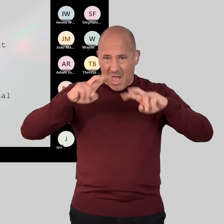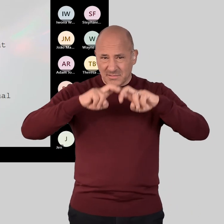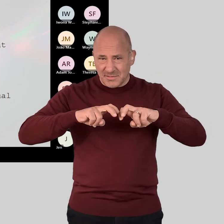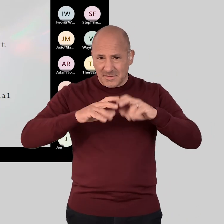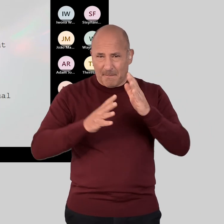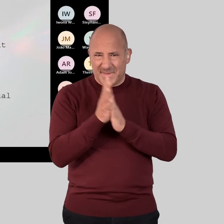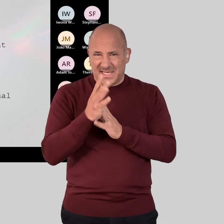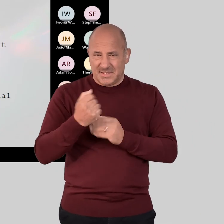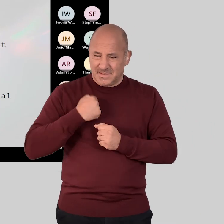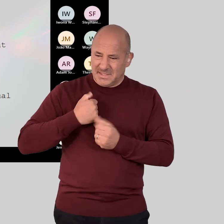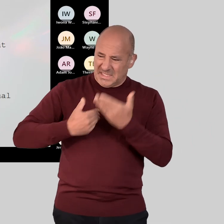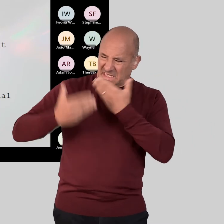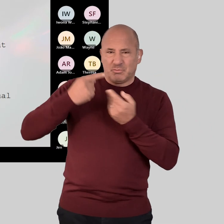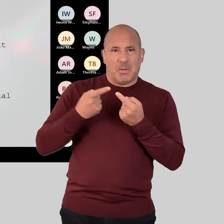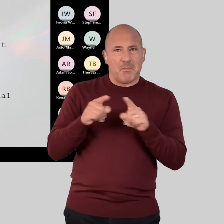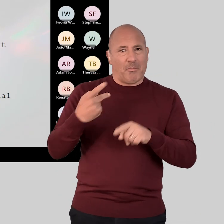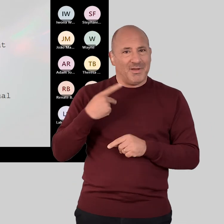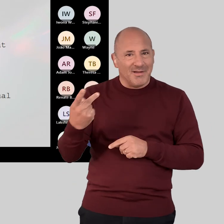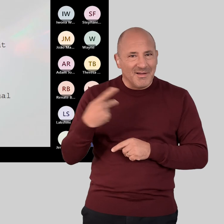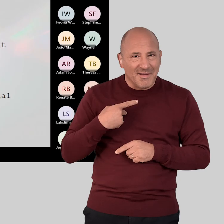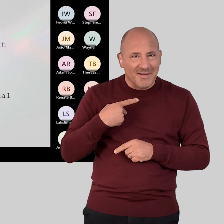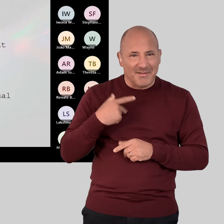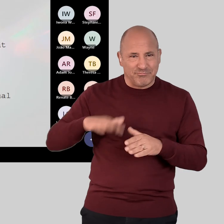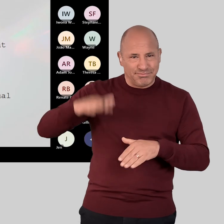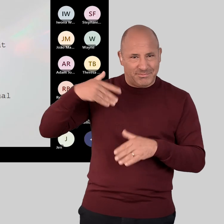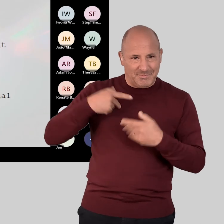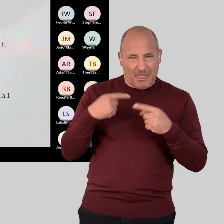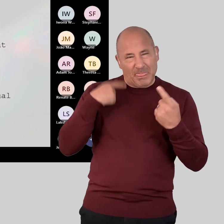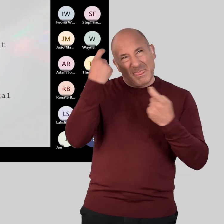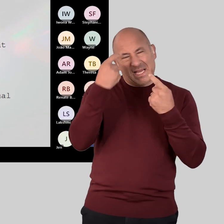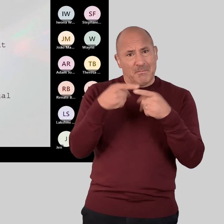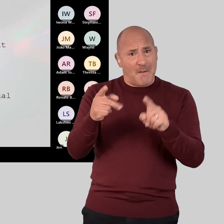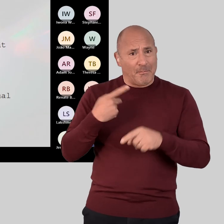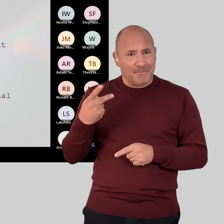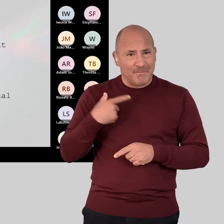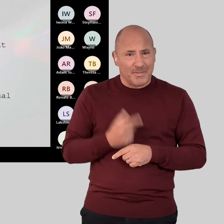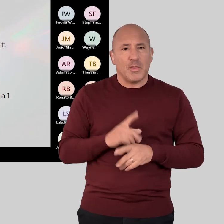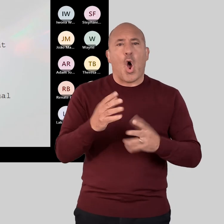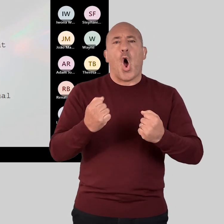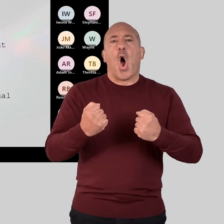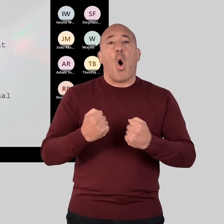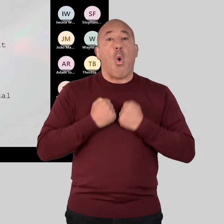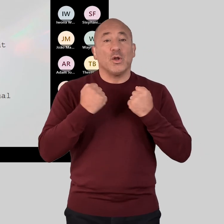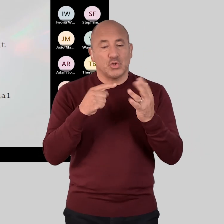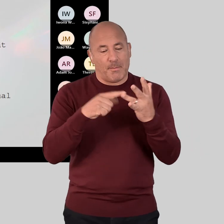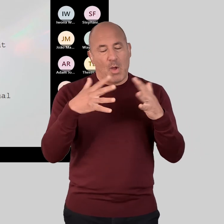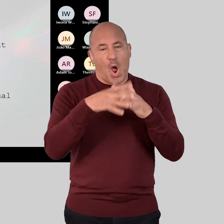so it reflects our different kind of histories and backgrounds and ways of thinking about this idea.